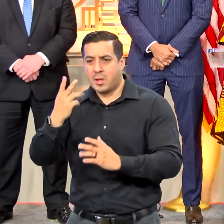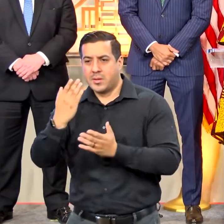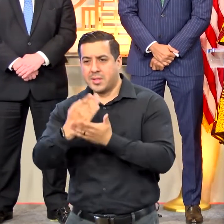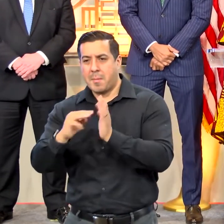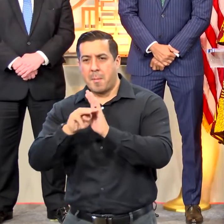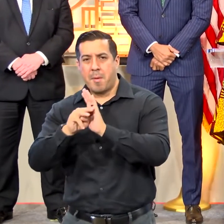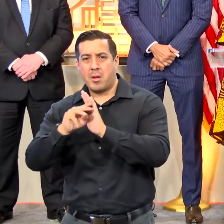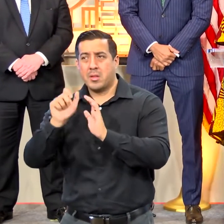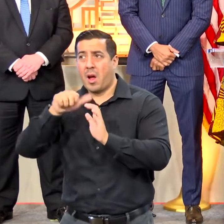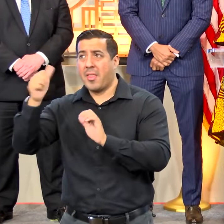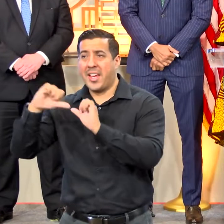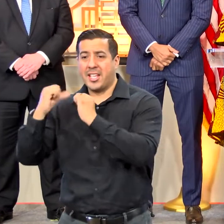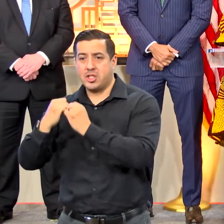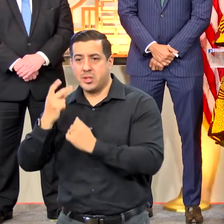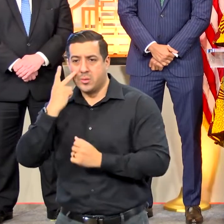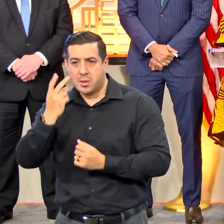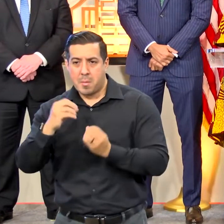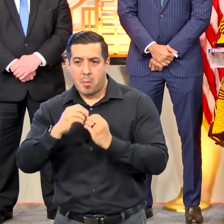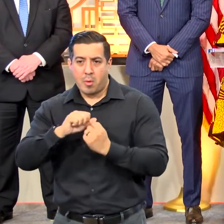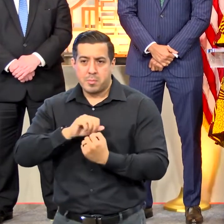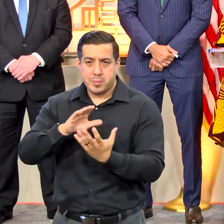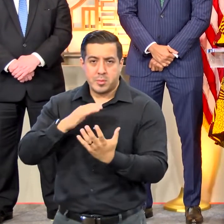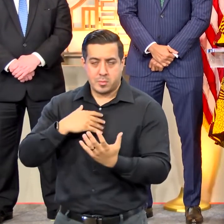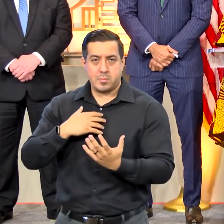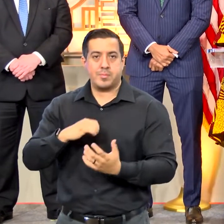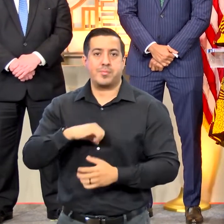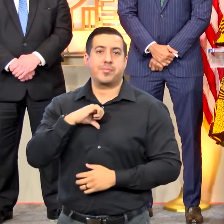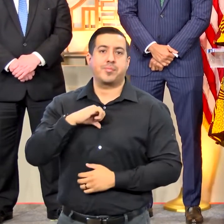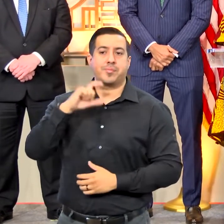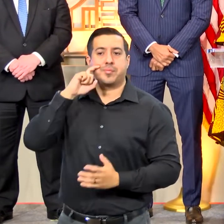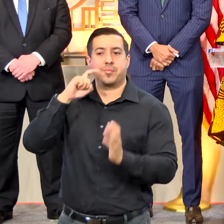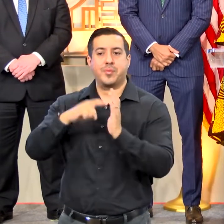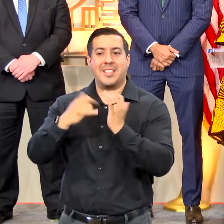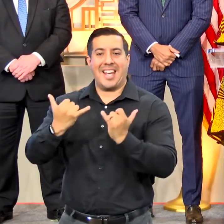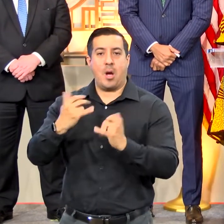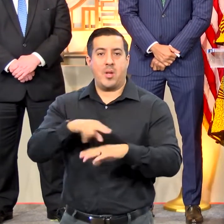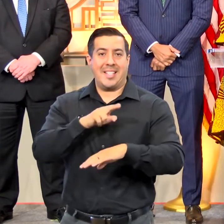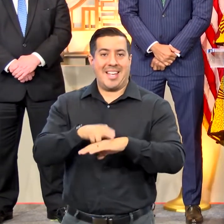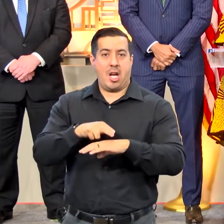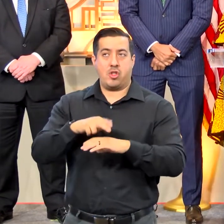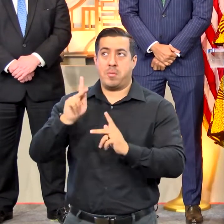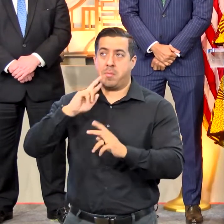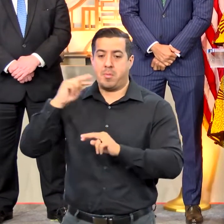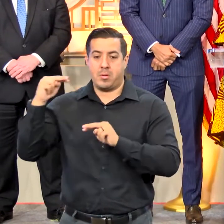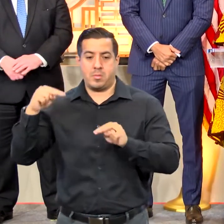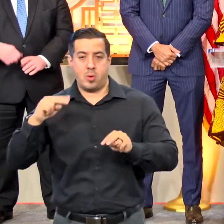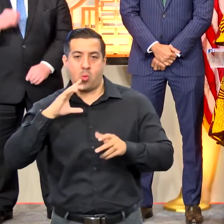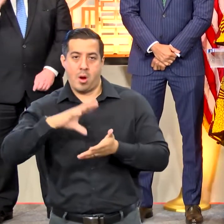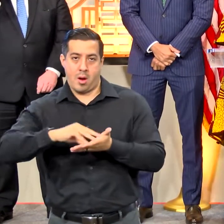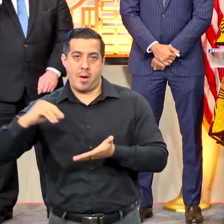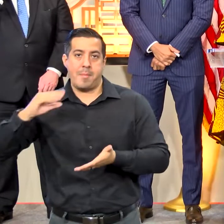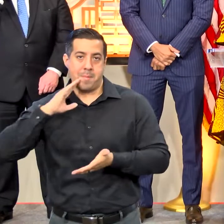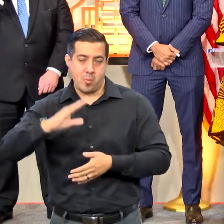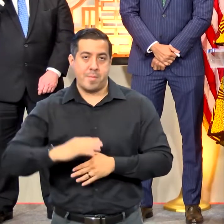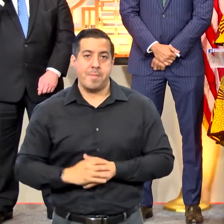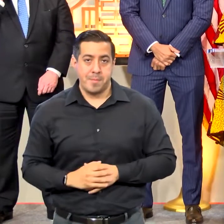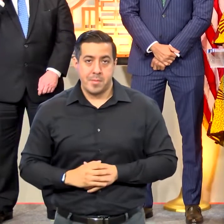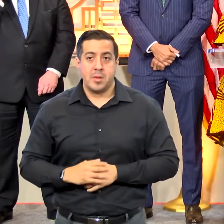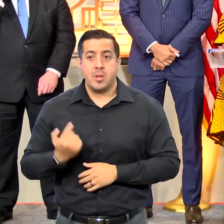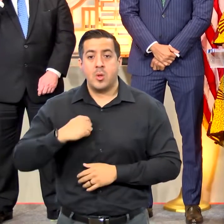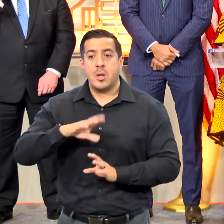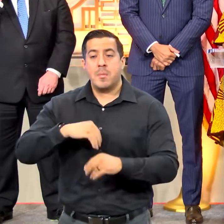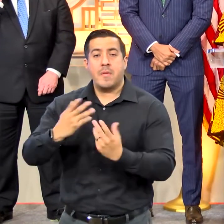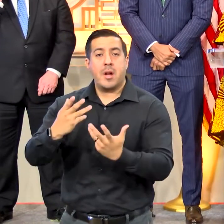agencies on a collaborative approach, and we're proud to have been recognized as a national model for that. We expanded permanent supportive